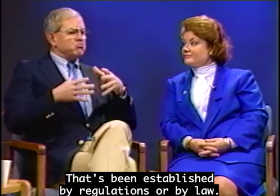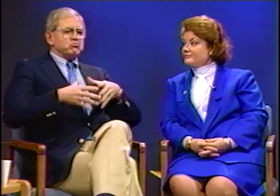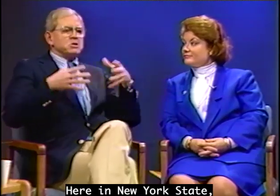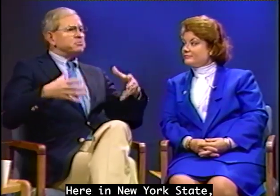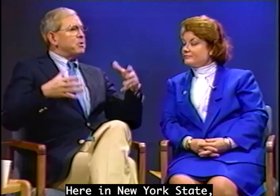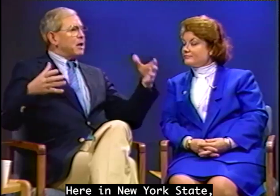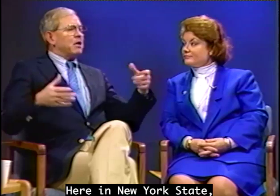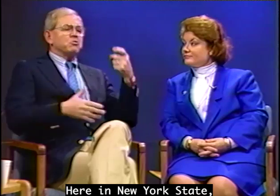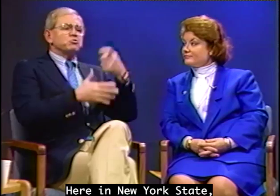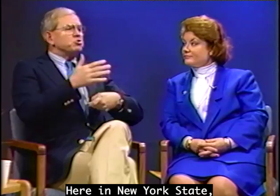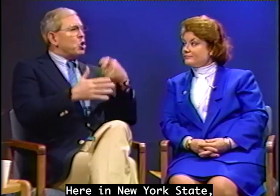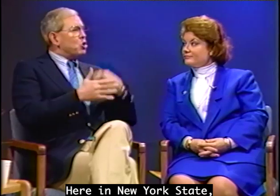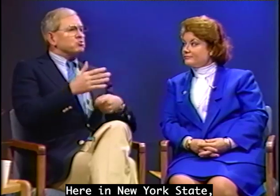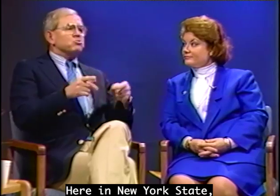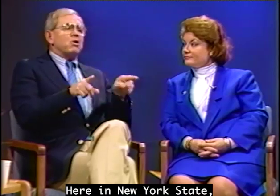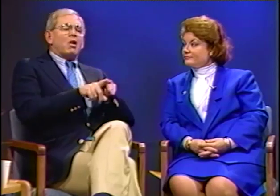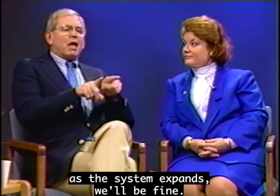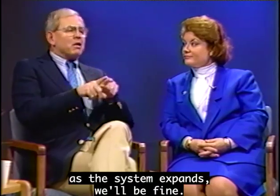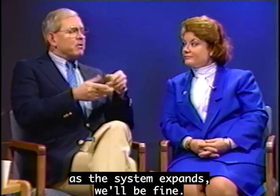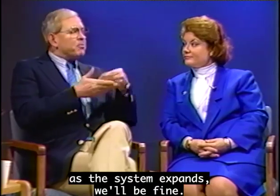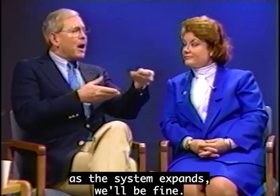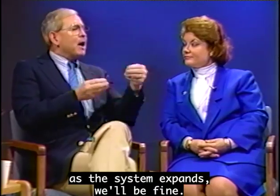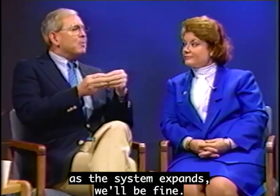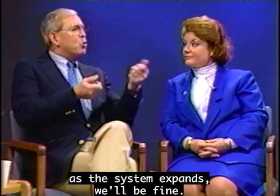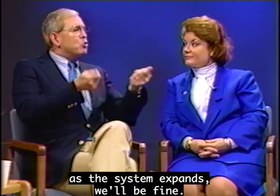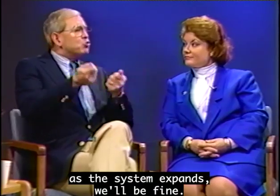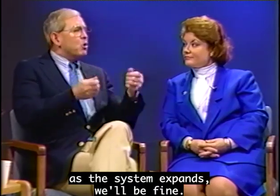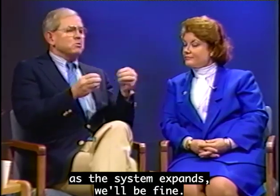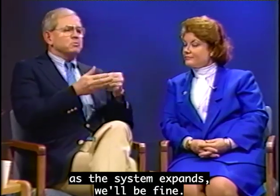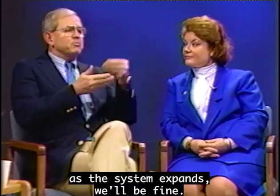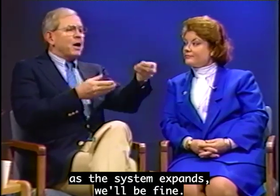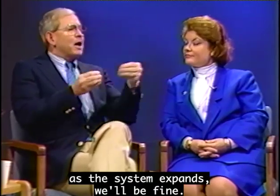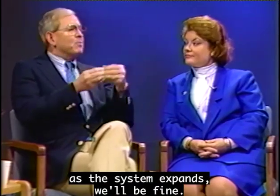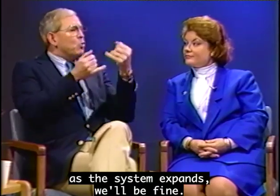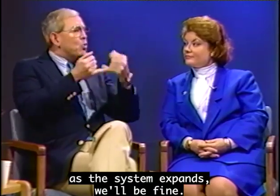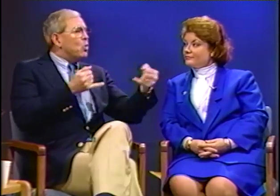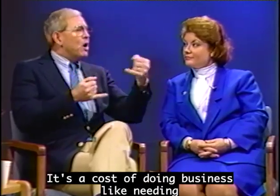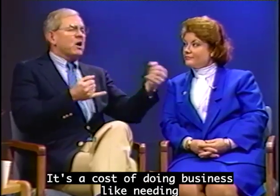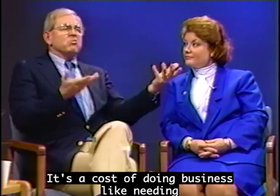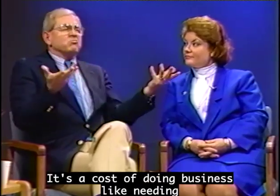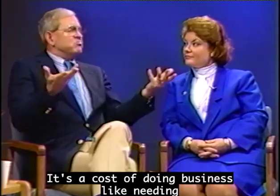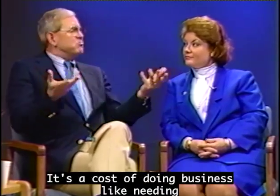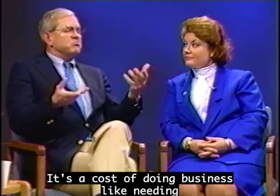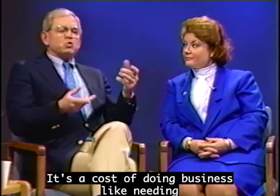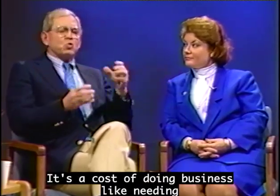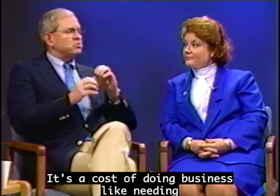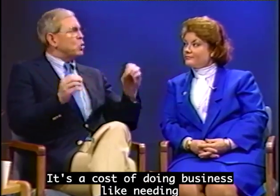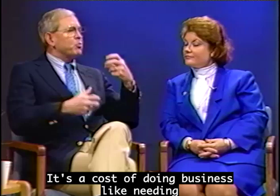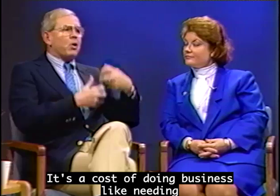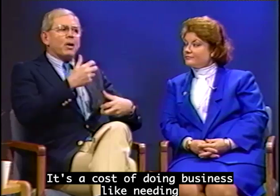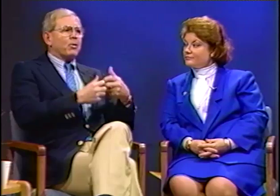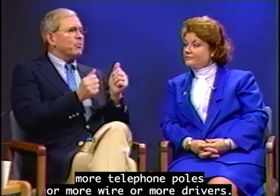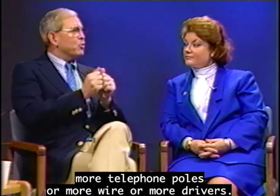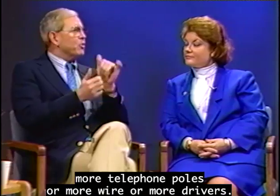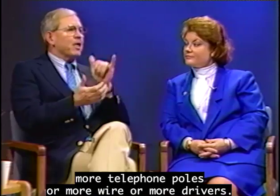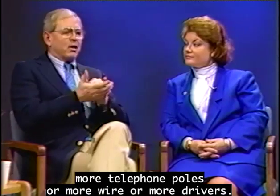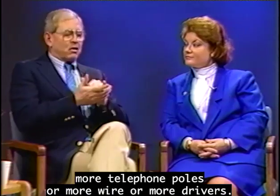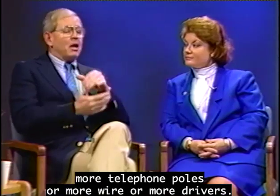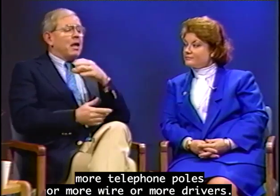law. Here in New York State, as the system expands, we'll be fine. It's a cost of doing business, like needing more telephone poles